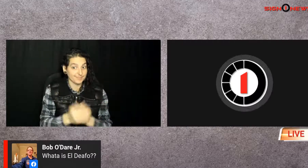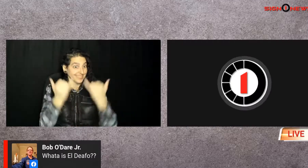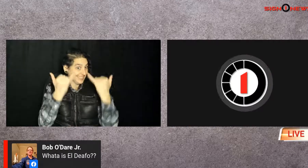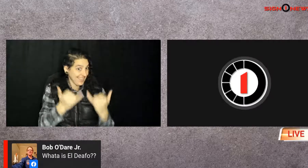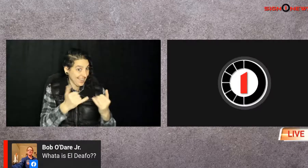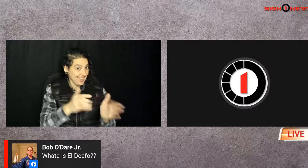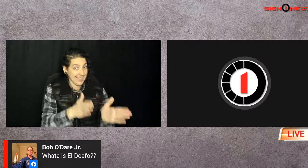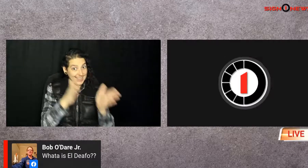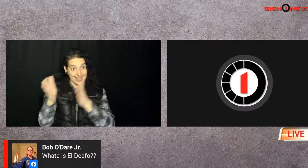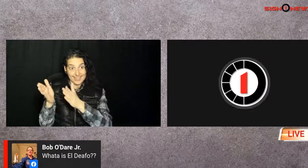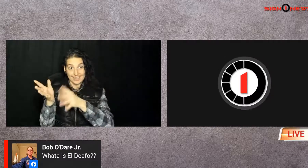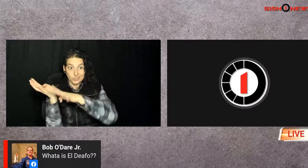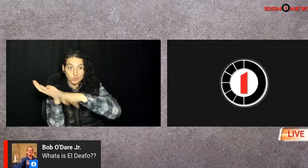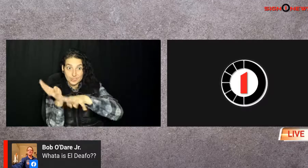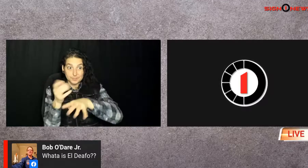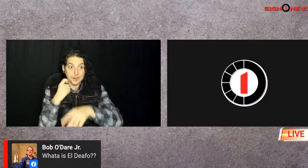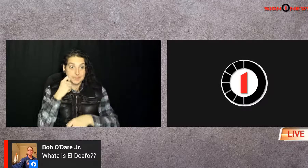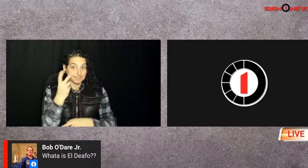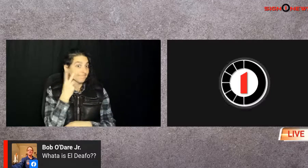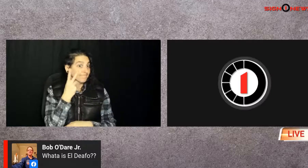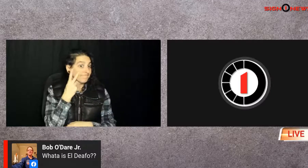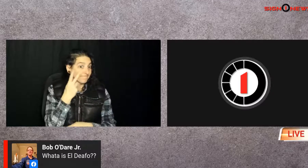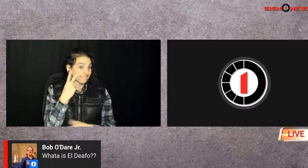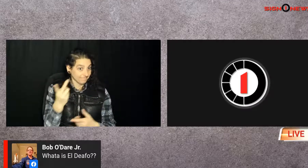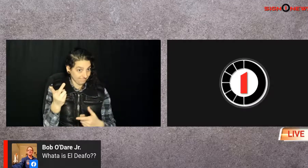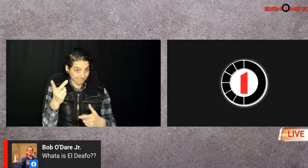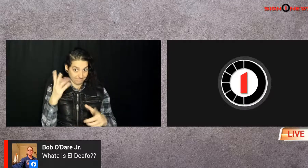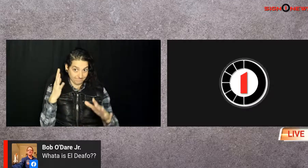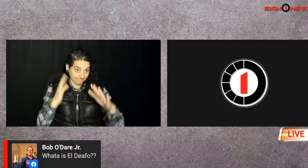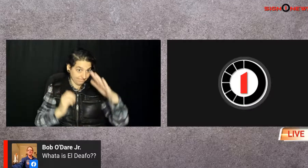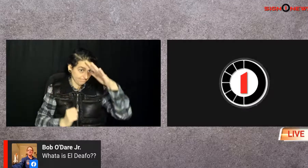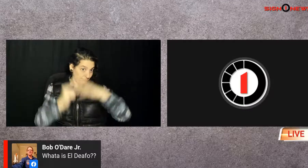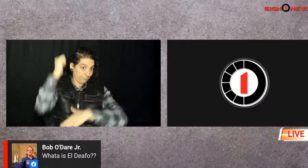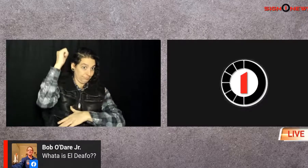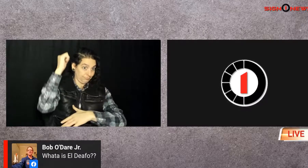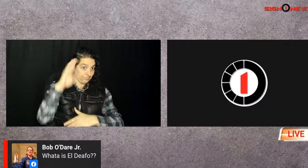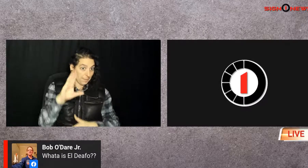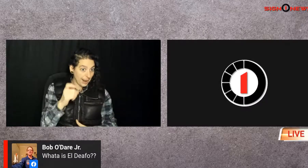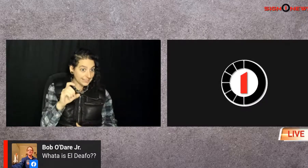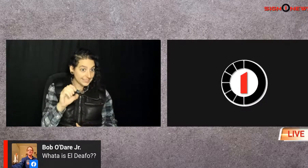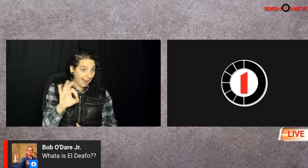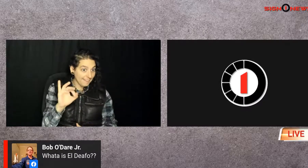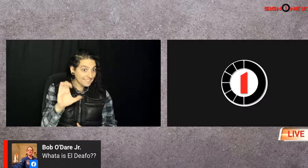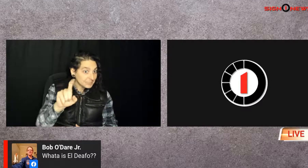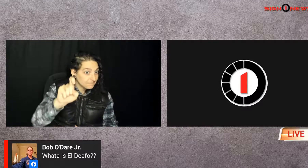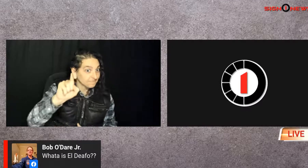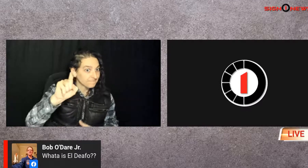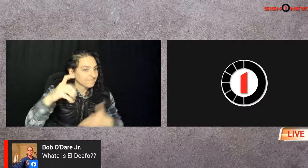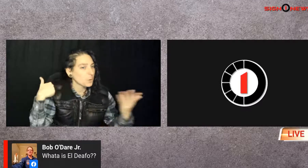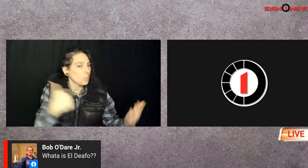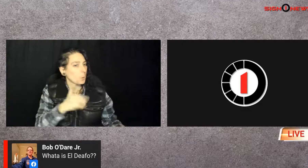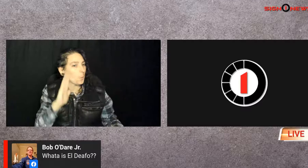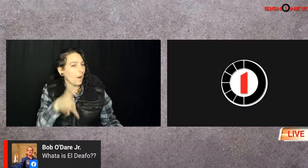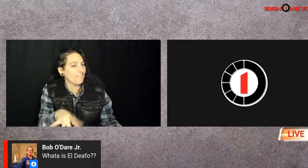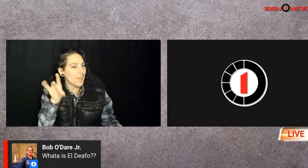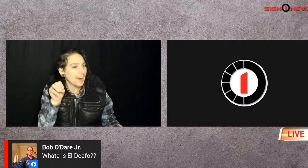It was a New York Times best-selling book, and now it's streaming on Apple TV Plus.